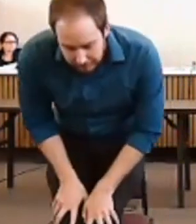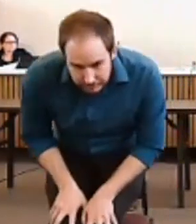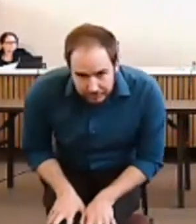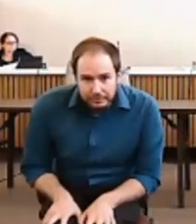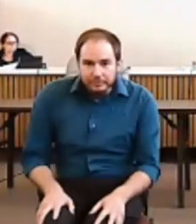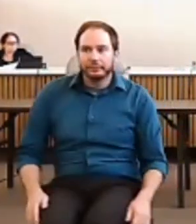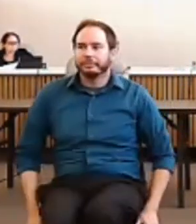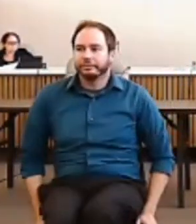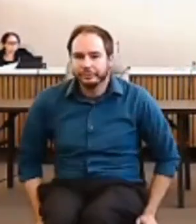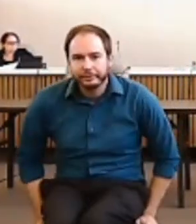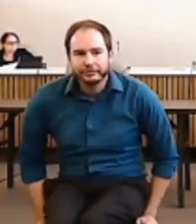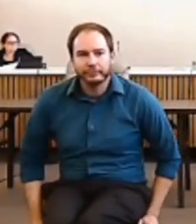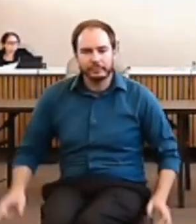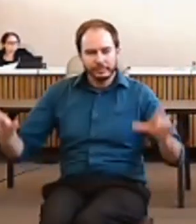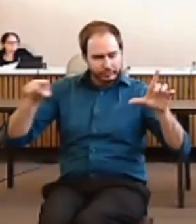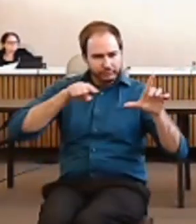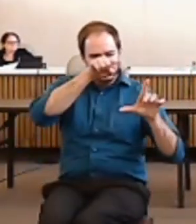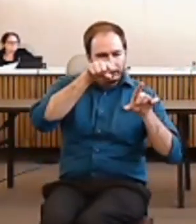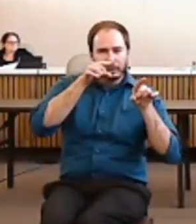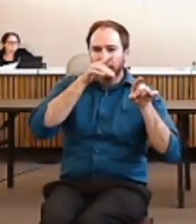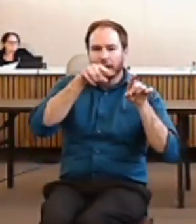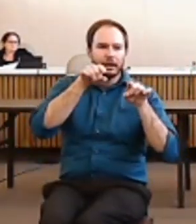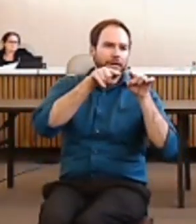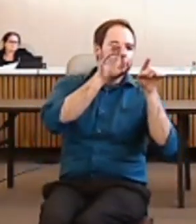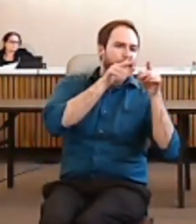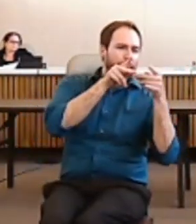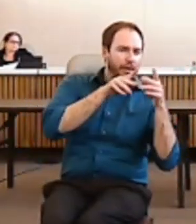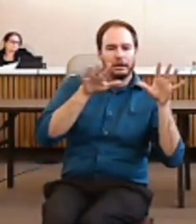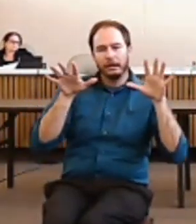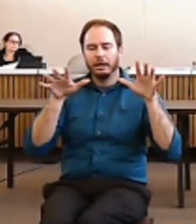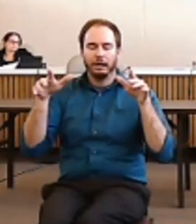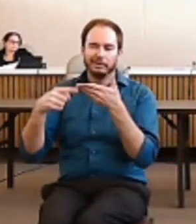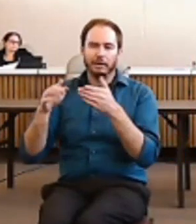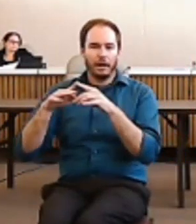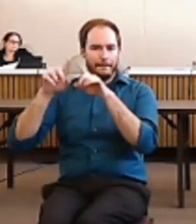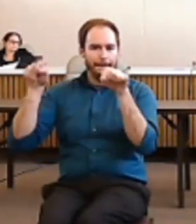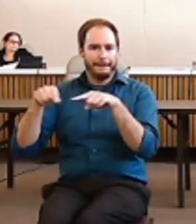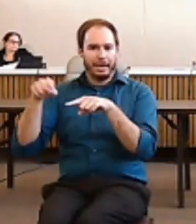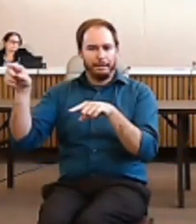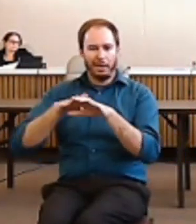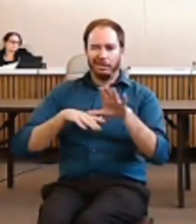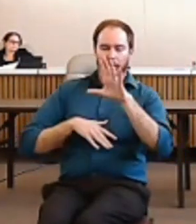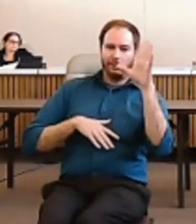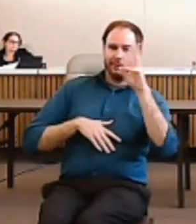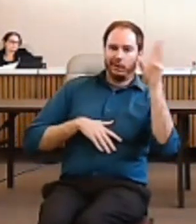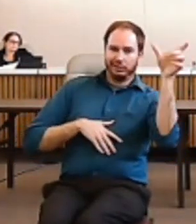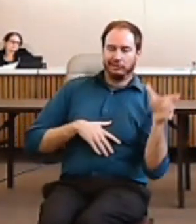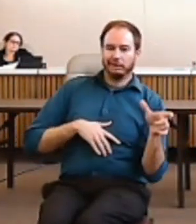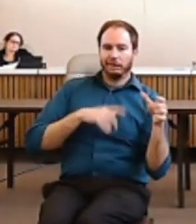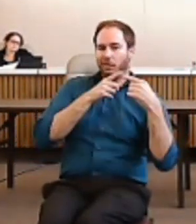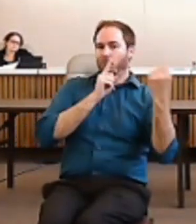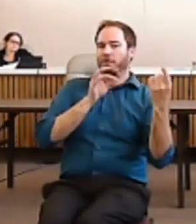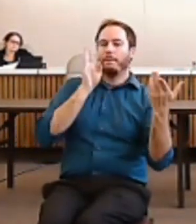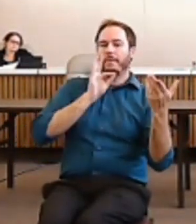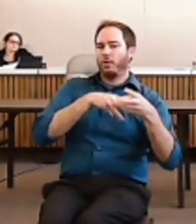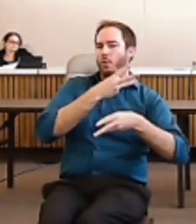that. Yeah, the beers are the way, yep, yep. So it's on this side. We can't hear Directly Lois. across from Beers of the World.